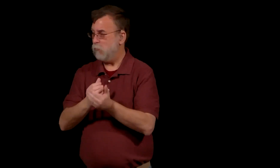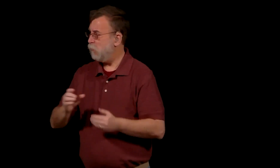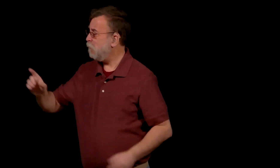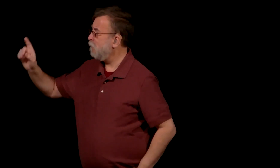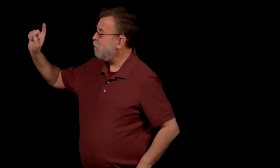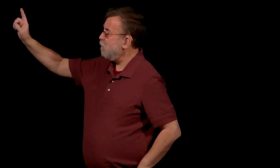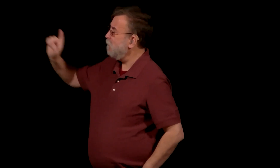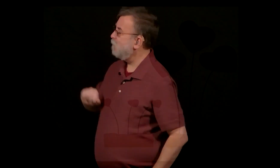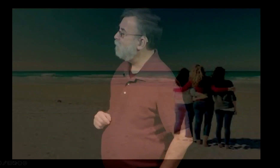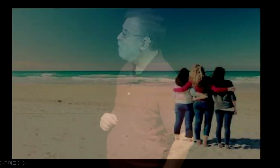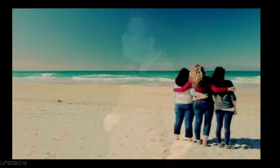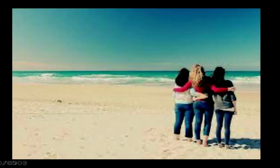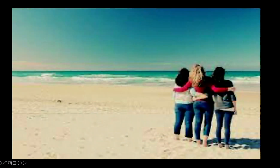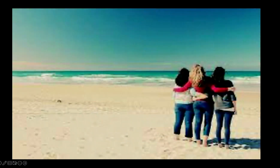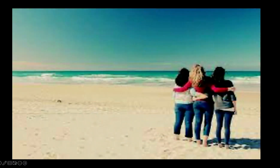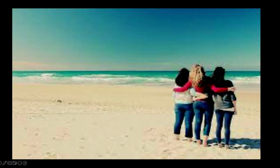The next picture.